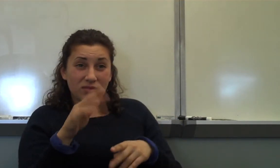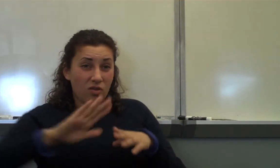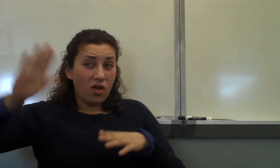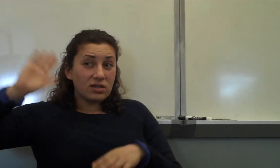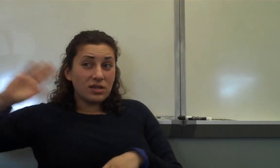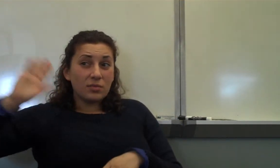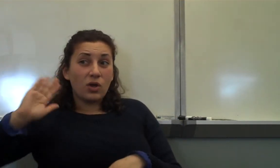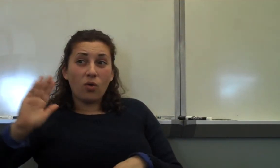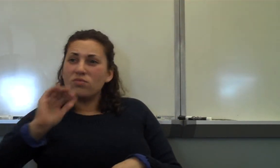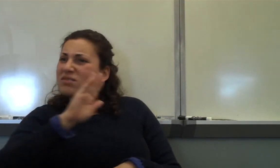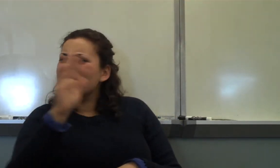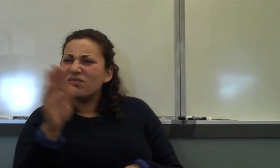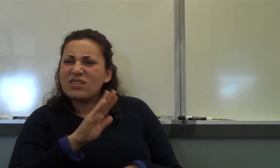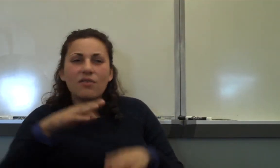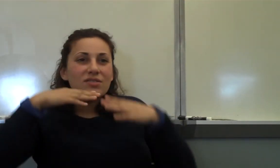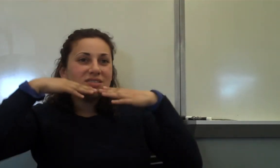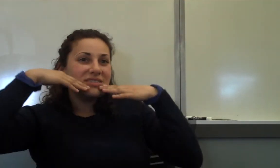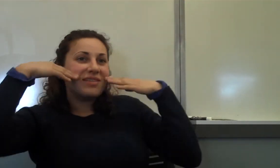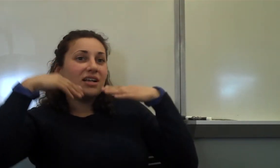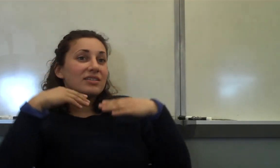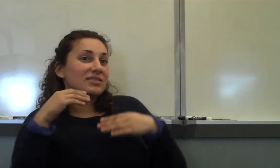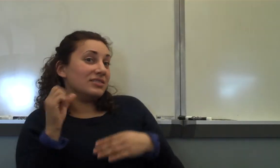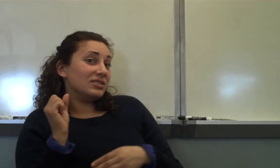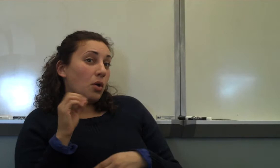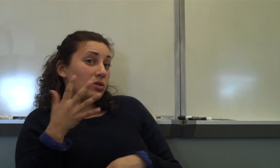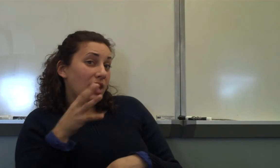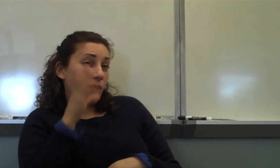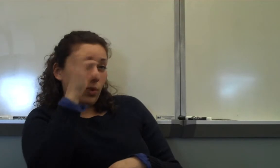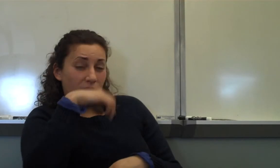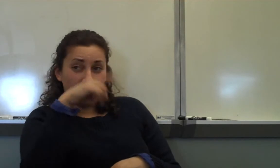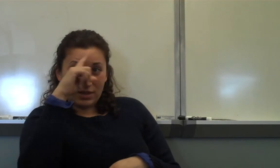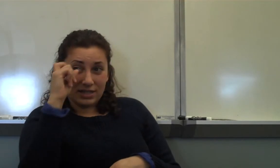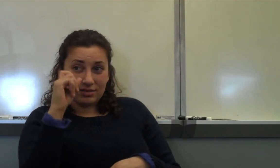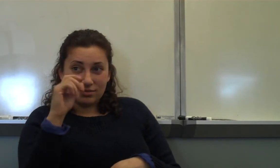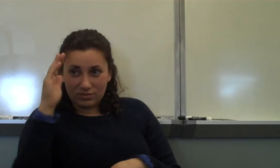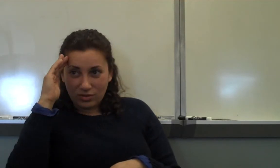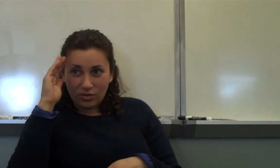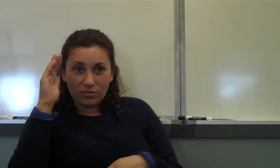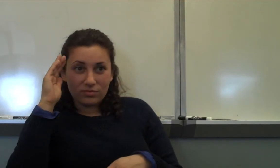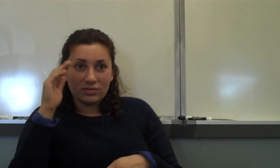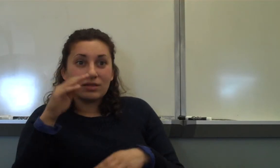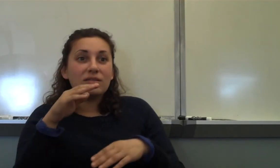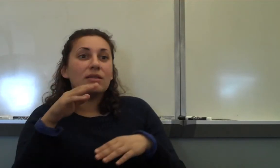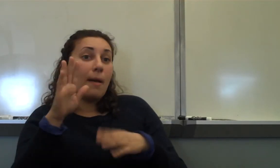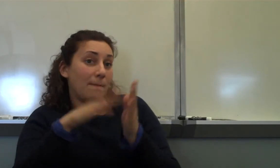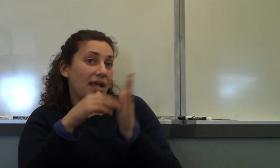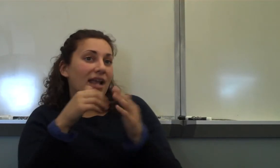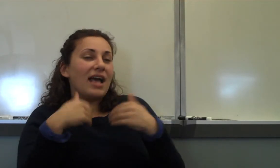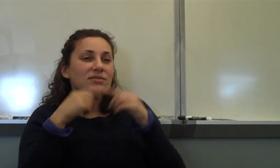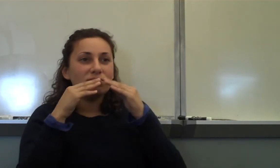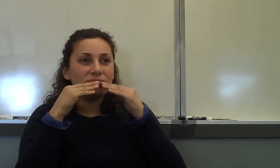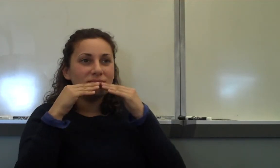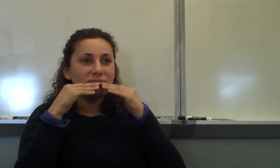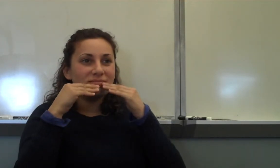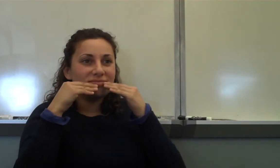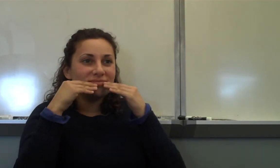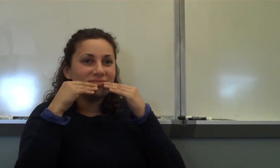one oddity was it had a little bit of a smile. Very little. Very little. Very But little. compared to